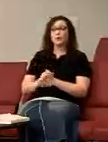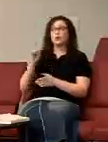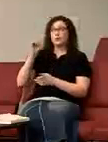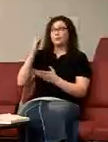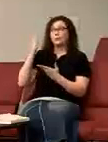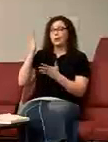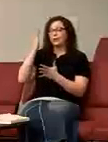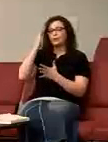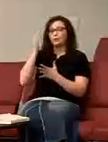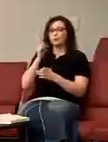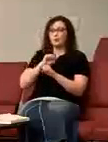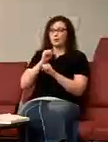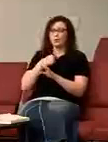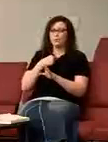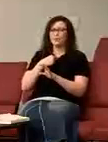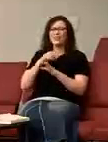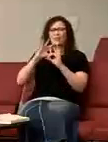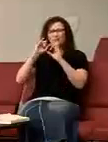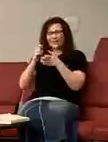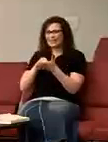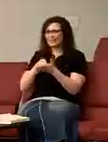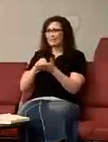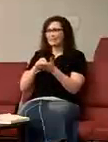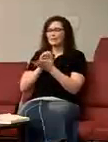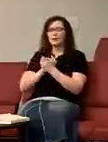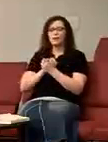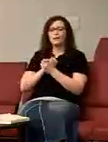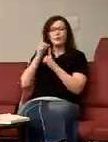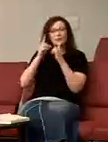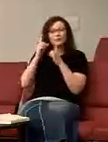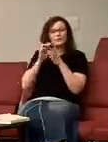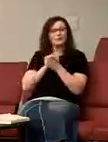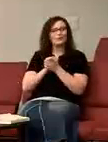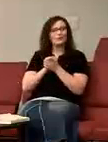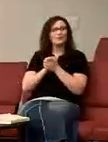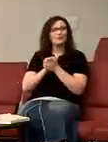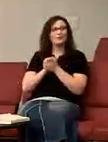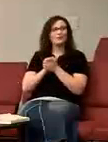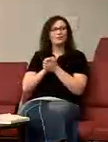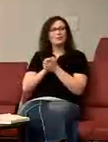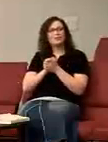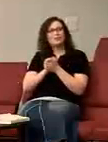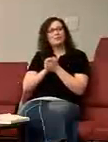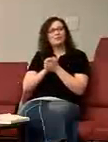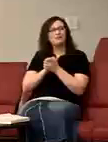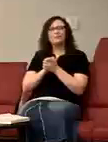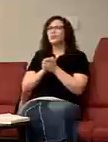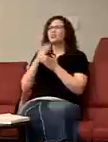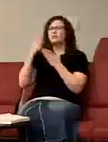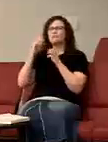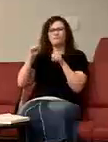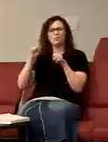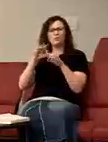up. Can you fix it? And then I was thinking, you know what? He can't fix it. Oh, I just, thank you, Lord, for fixing